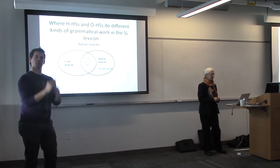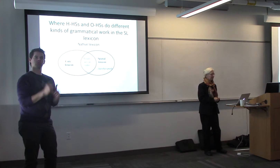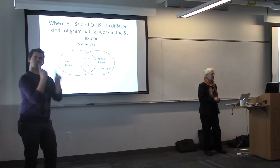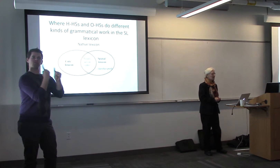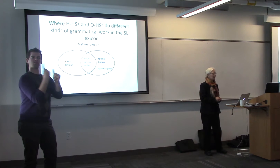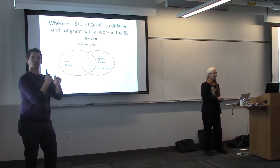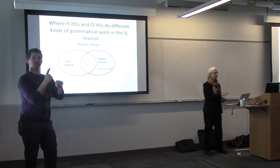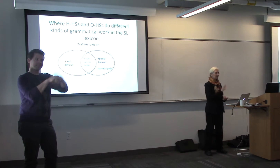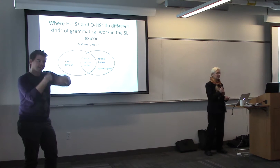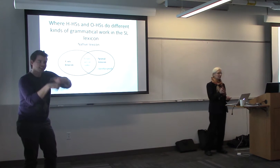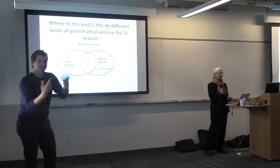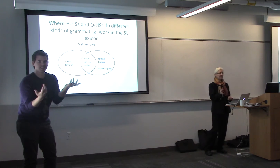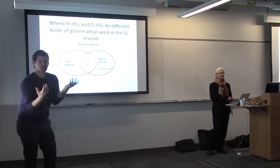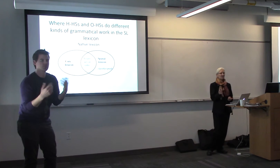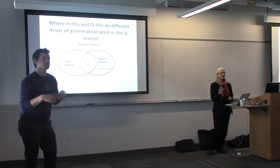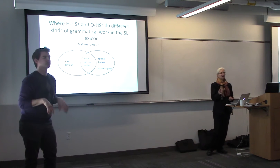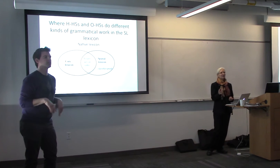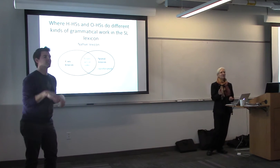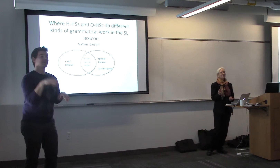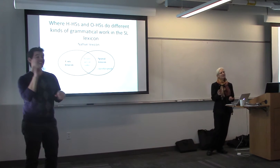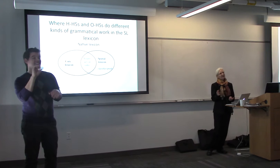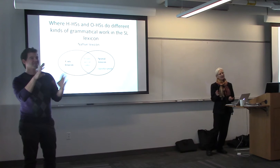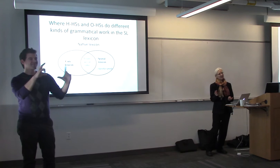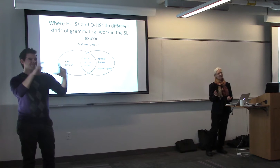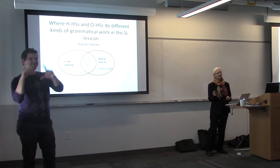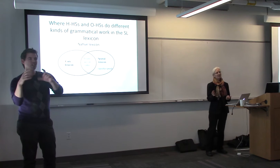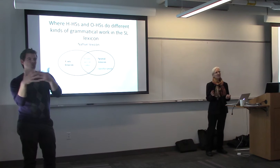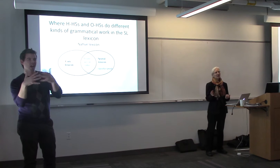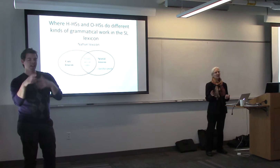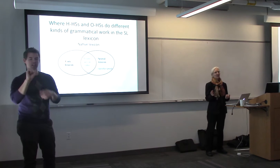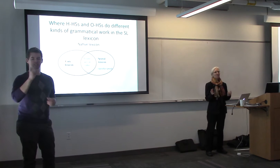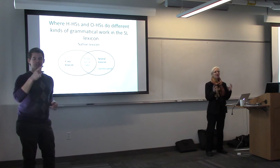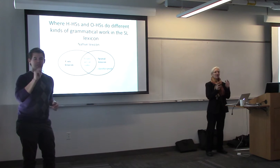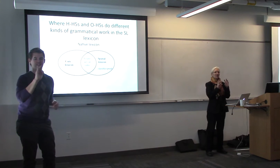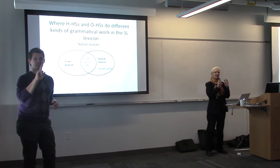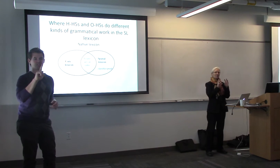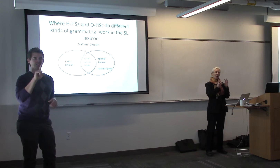dictionary. The spatial lexicon contains